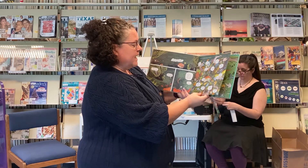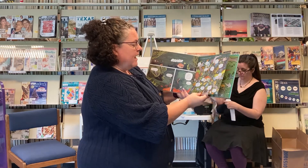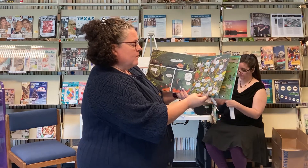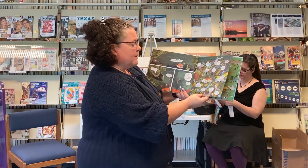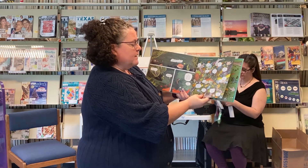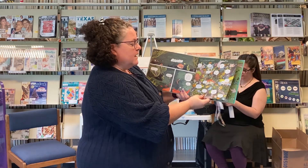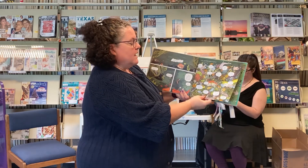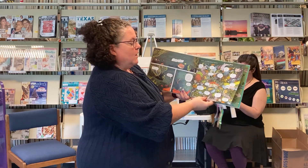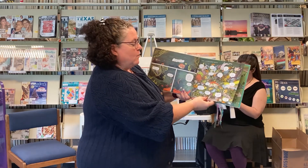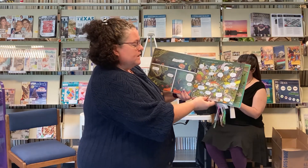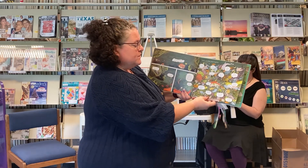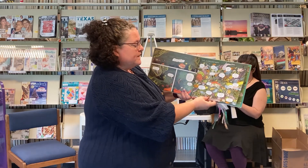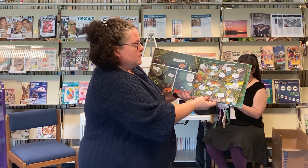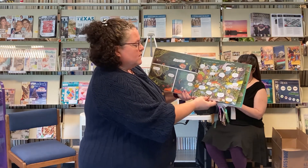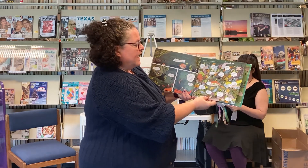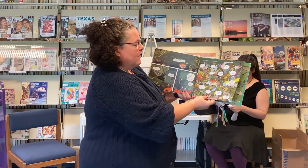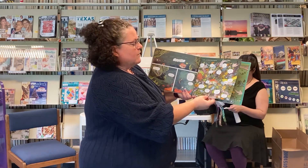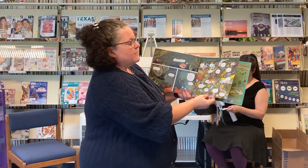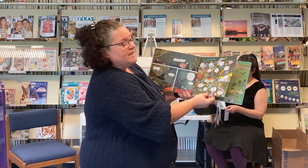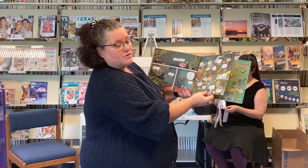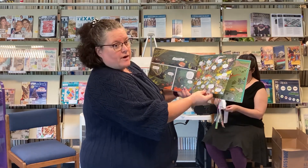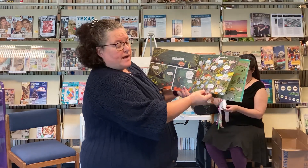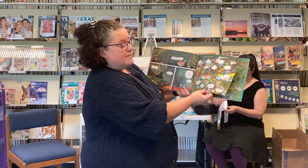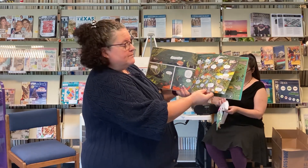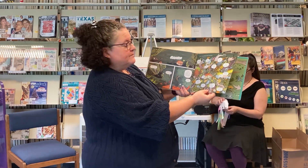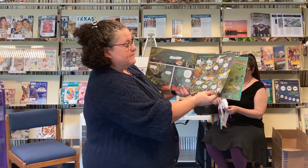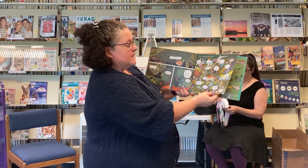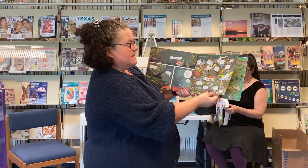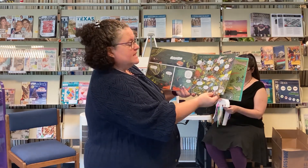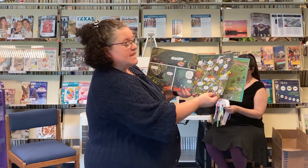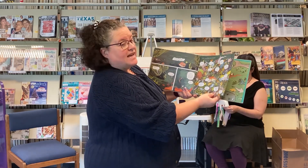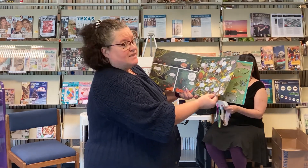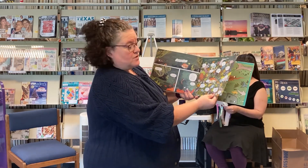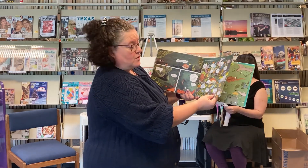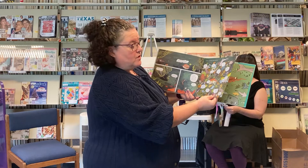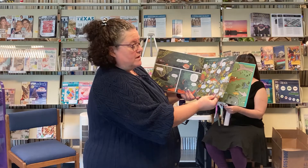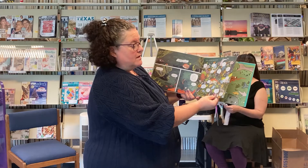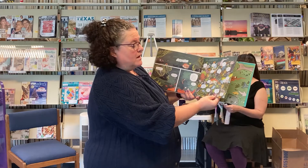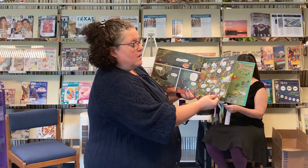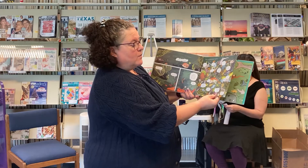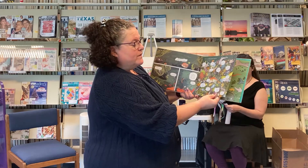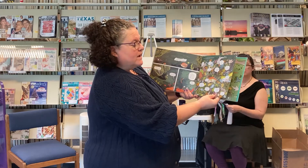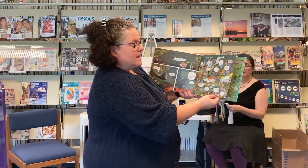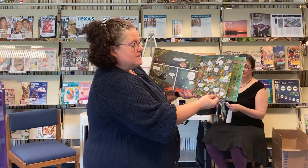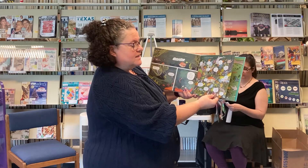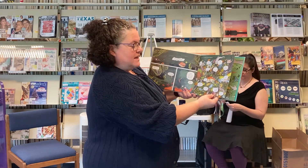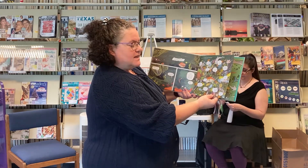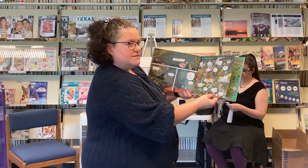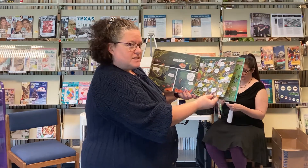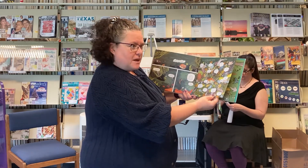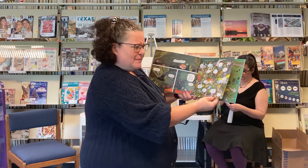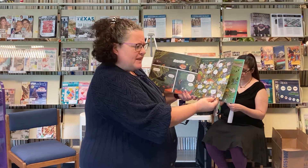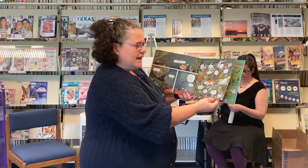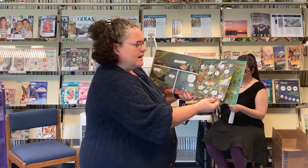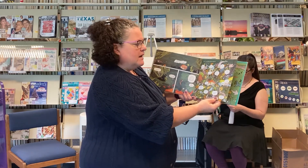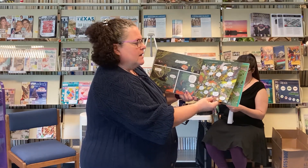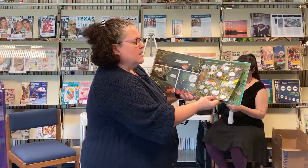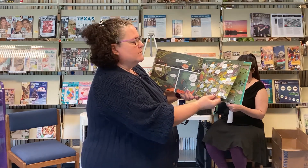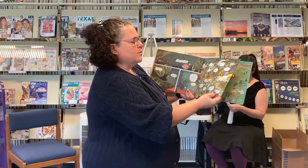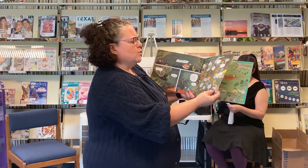kelp. What do we do now? Thanks, Crab. This cake is good. We've got to think of something.